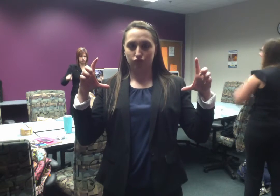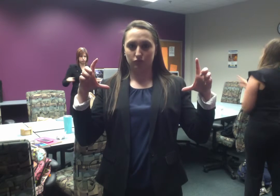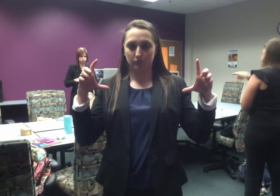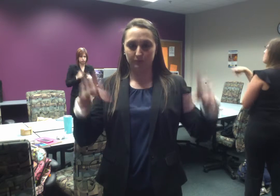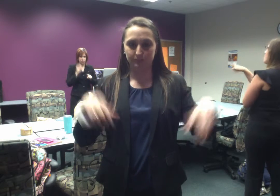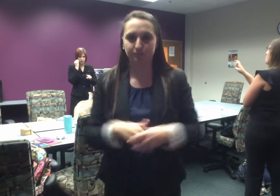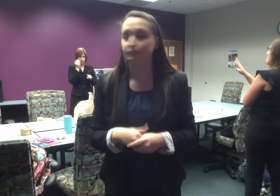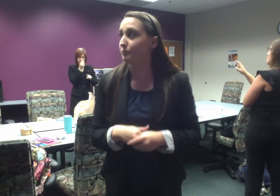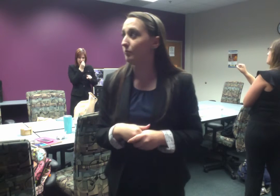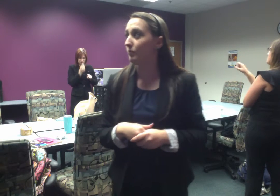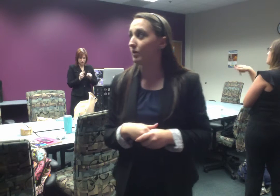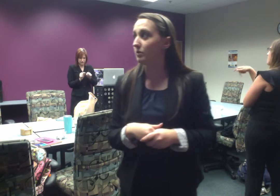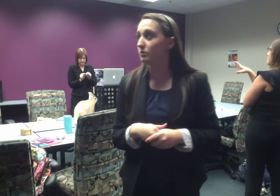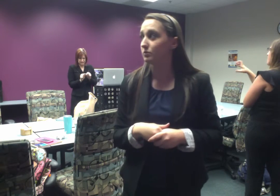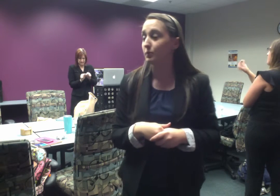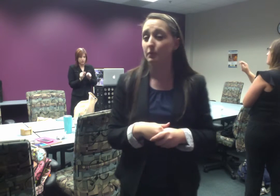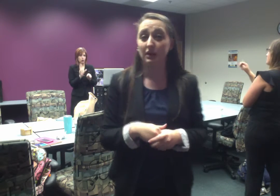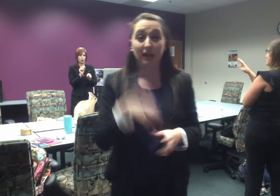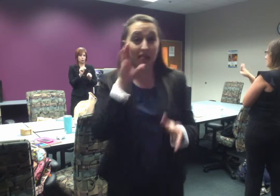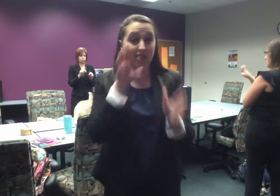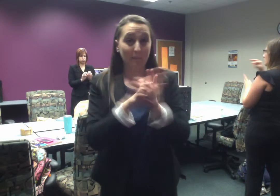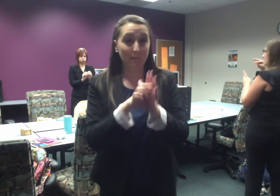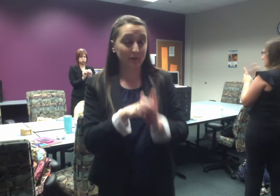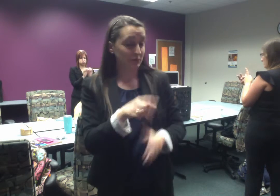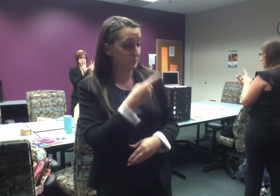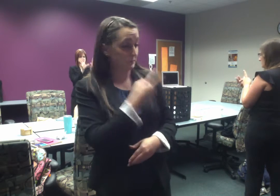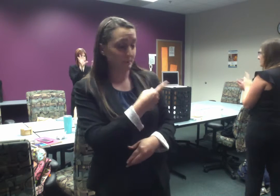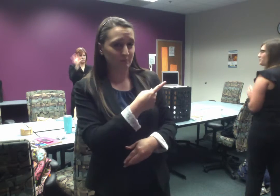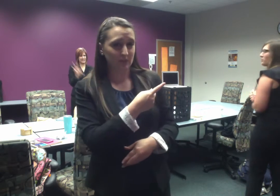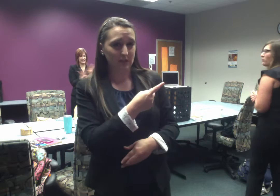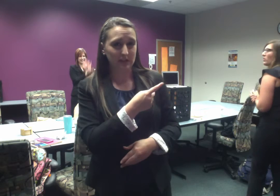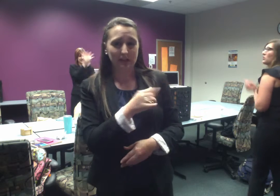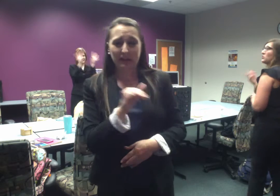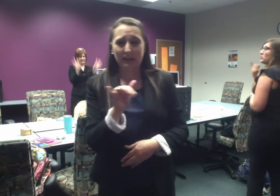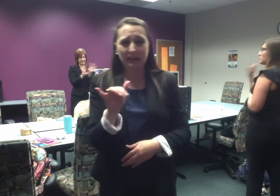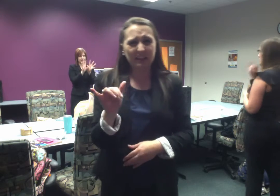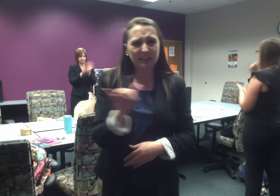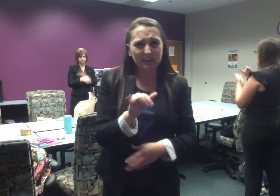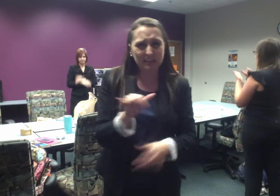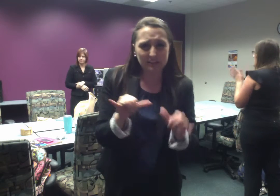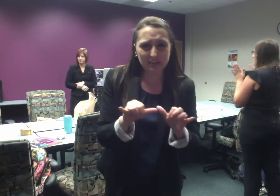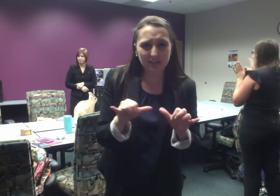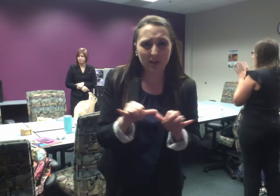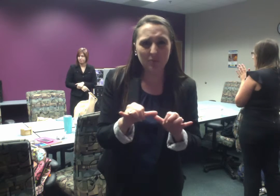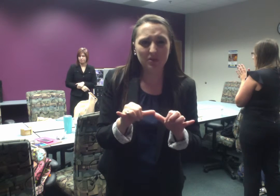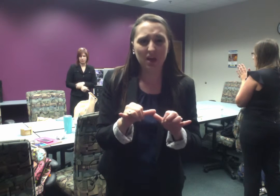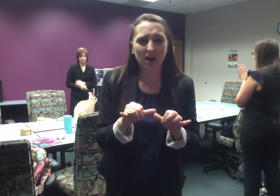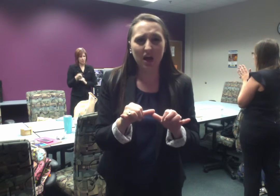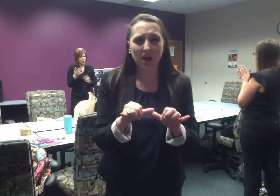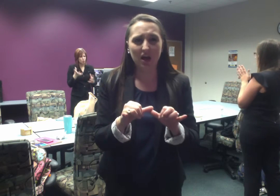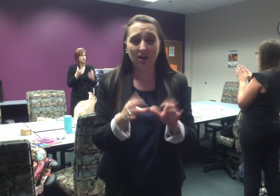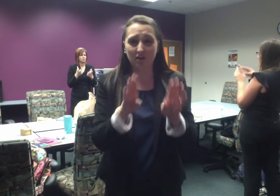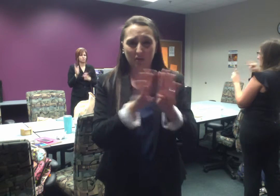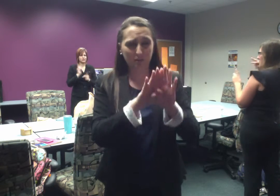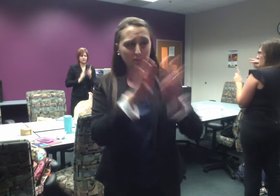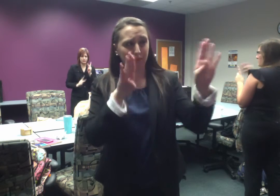that screen up there. Okay? Kind of like thinking that she wanted people to notice the small things around you, especially